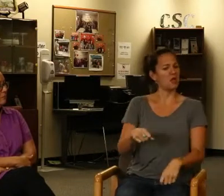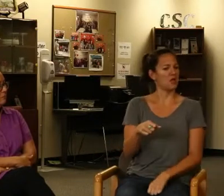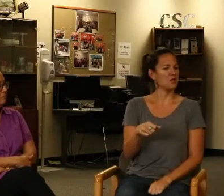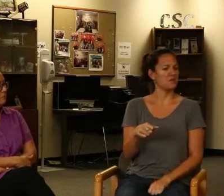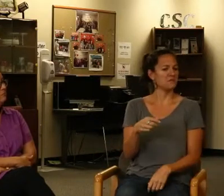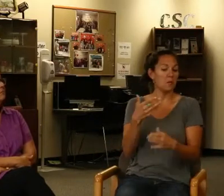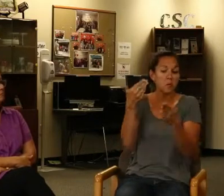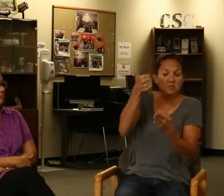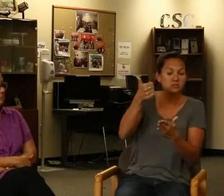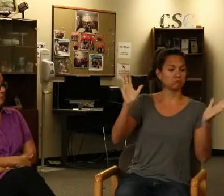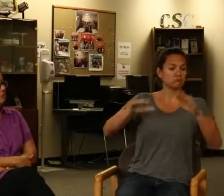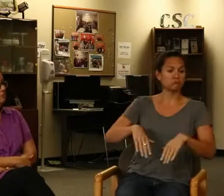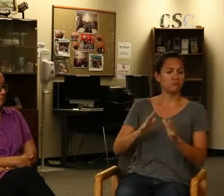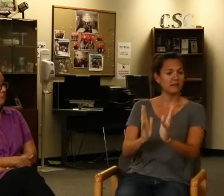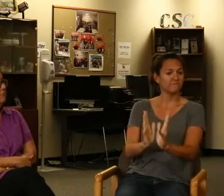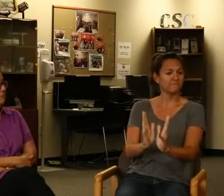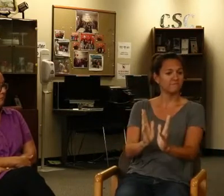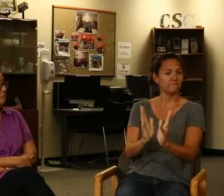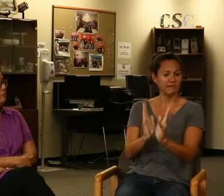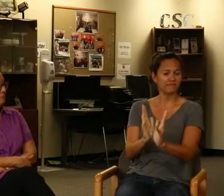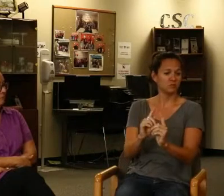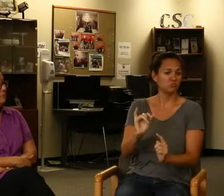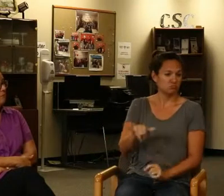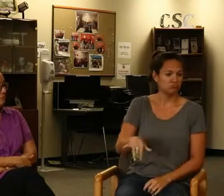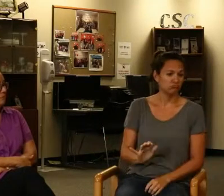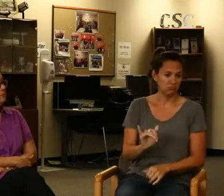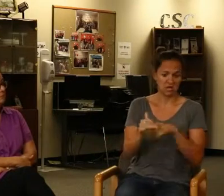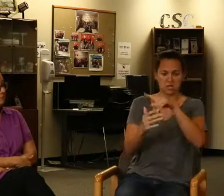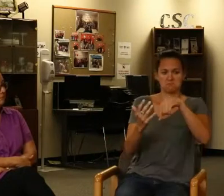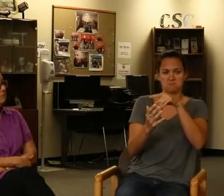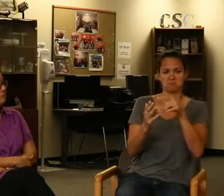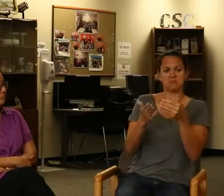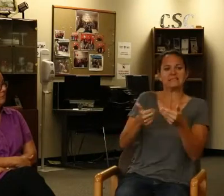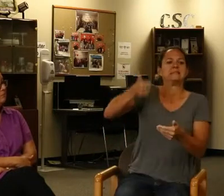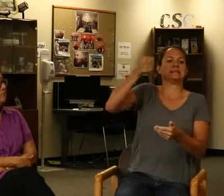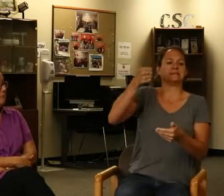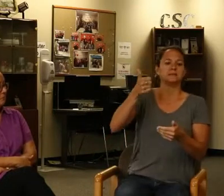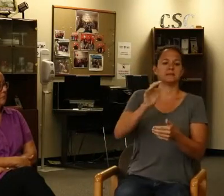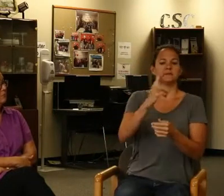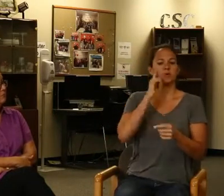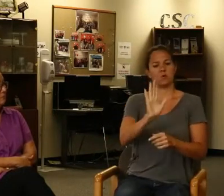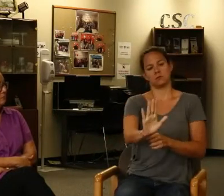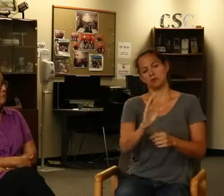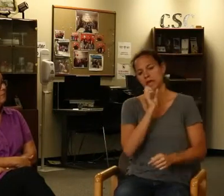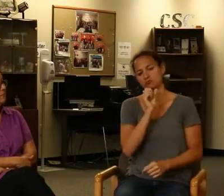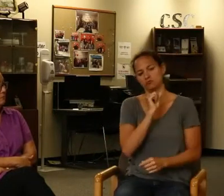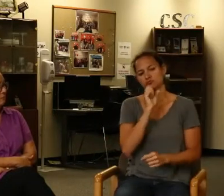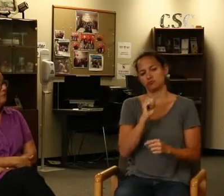doesn't have to follow the right way, per se, but just close enough. What's easiest for his hands at